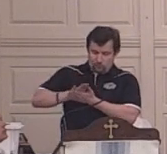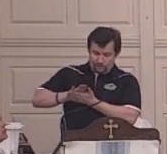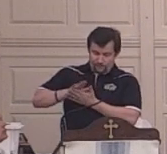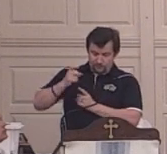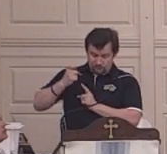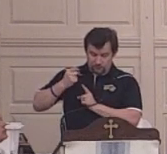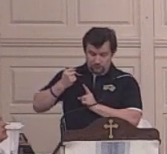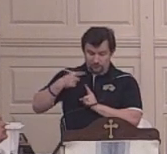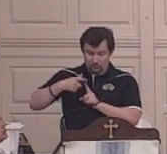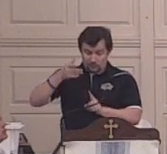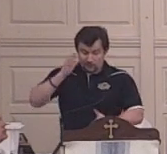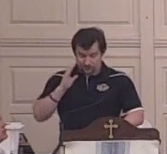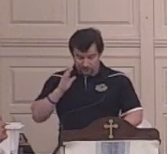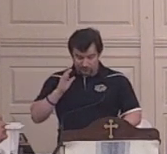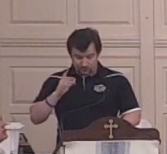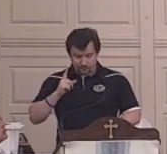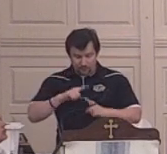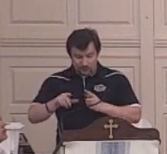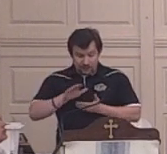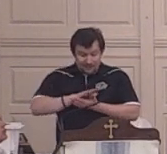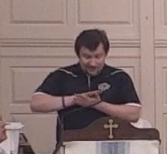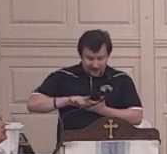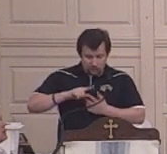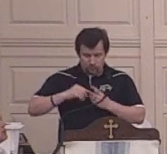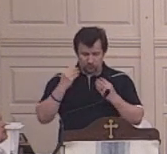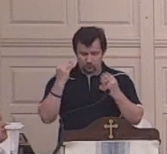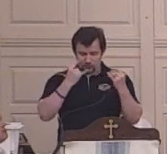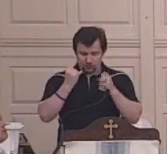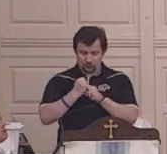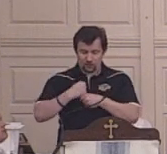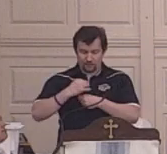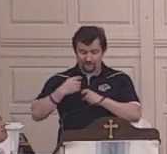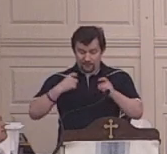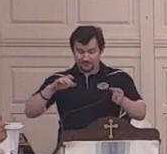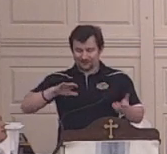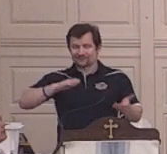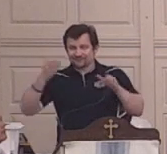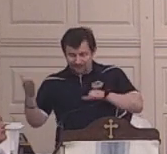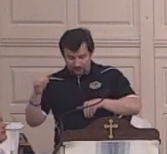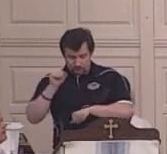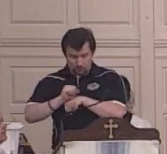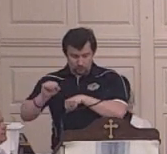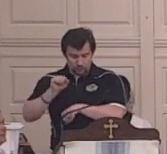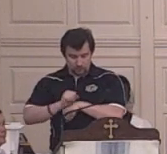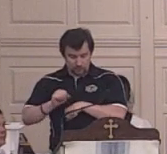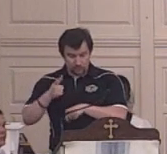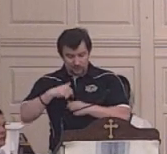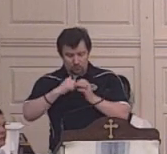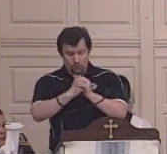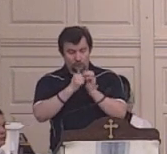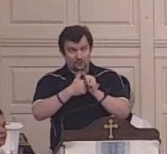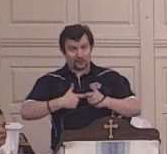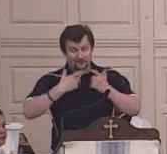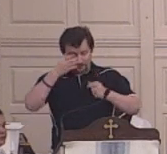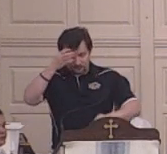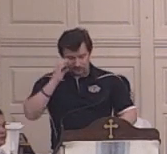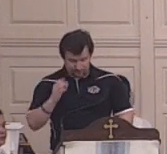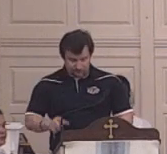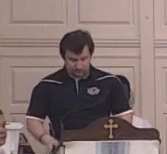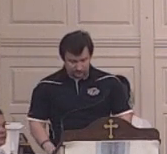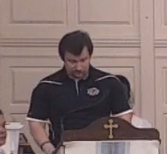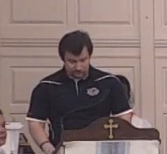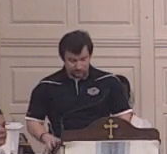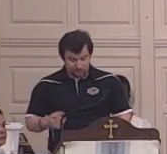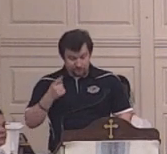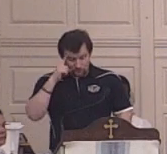Spirit offered himself unblemished to God, cleanse our consciences from dead works to worship